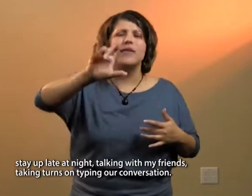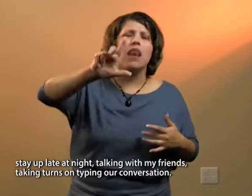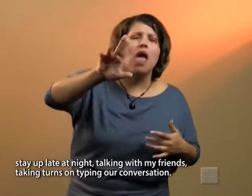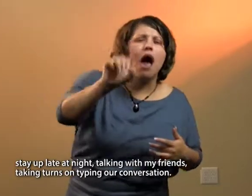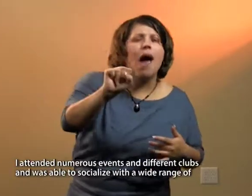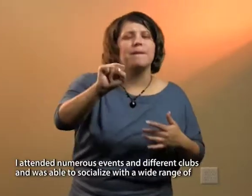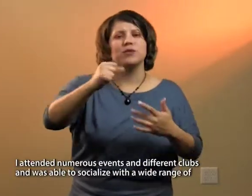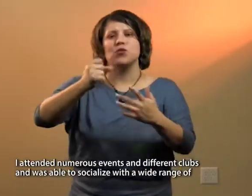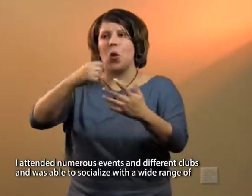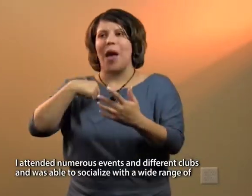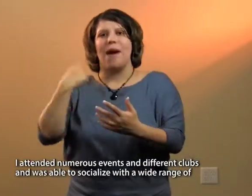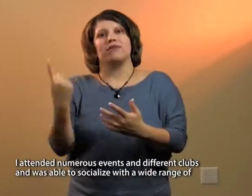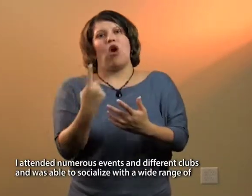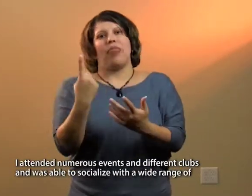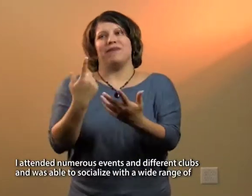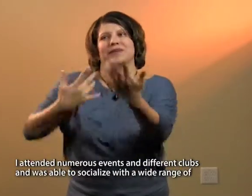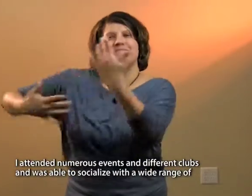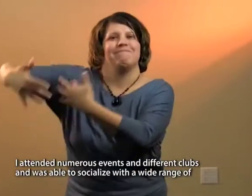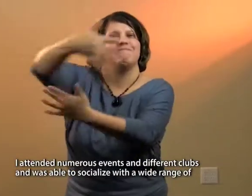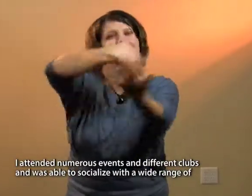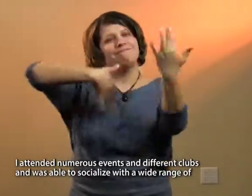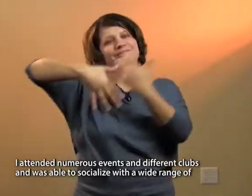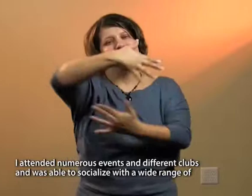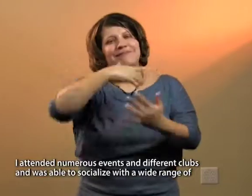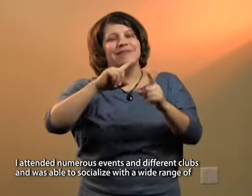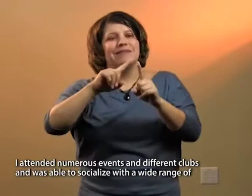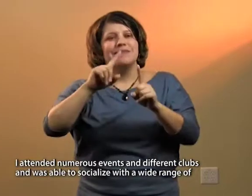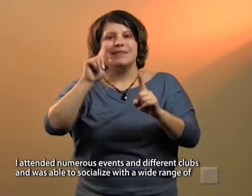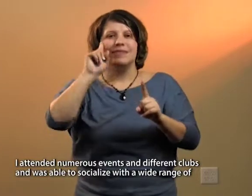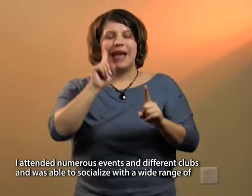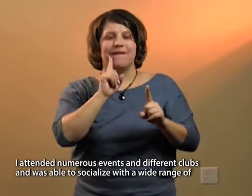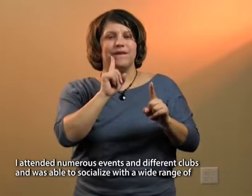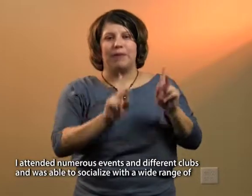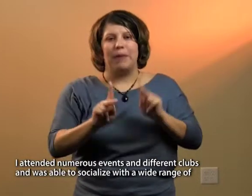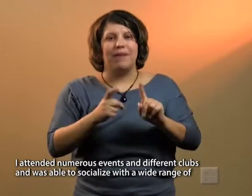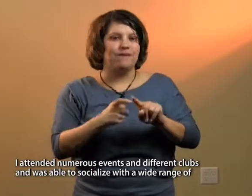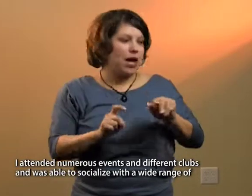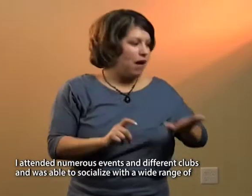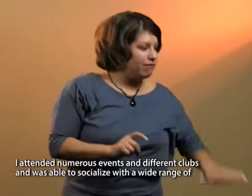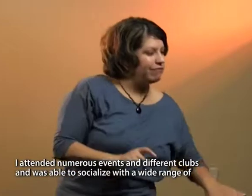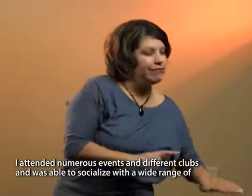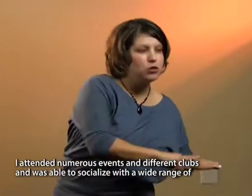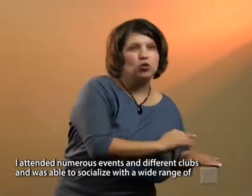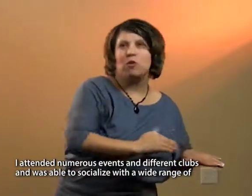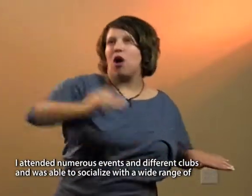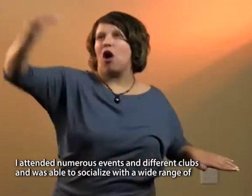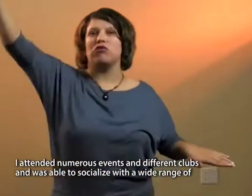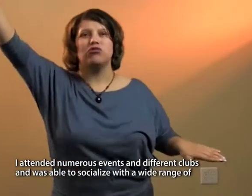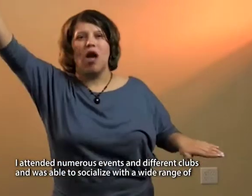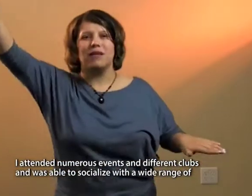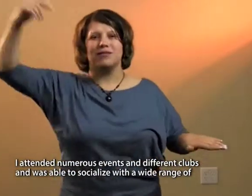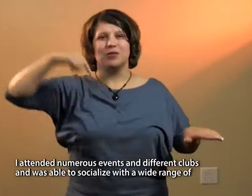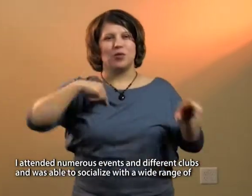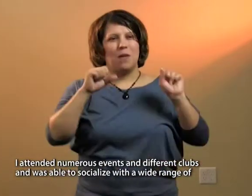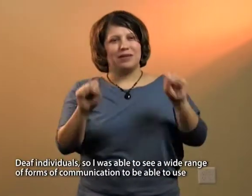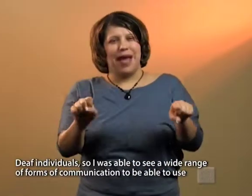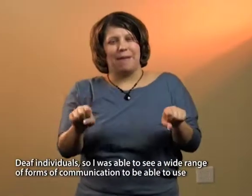so i attended numerous deaf events in different clubs and was able to socialize with a wide range of deaf